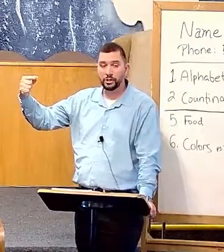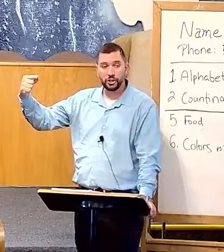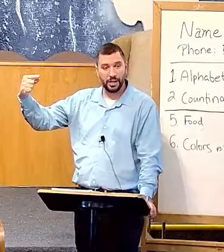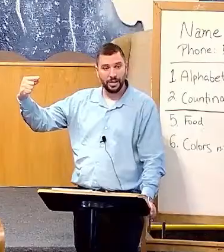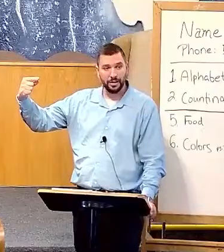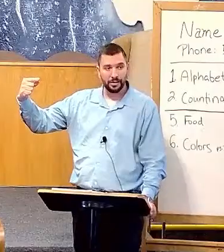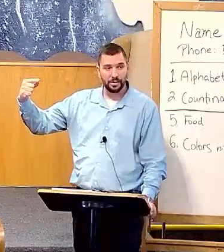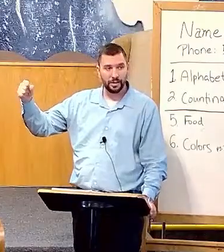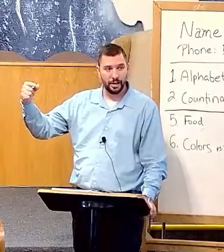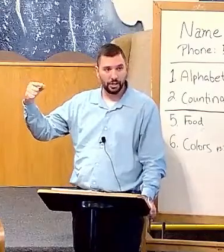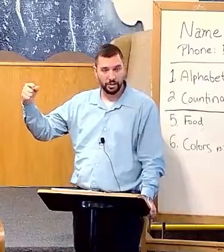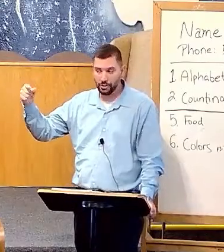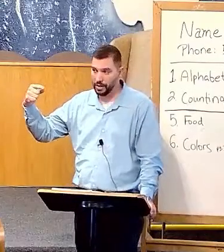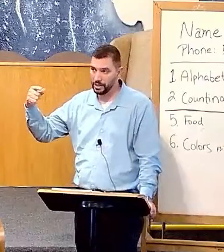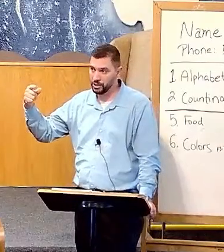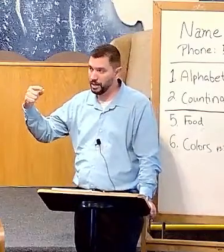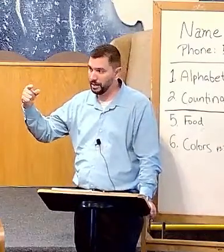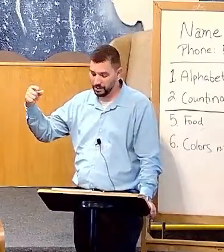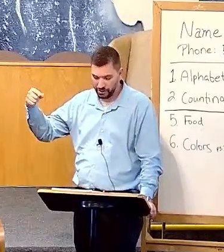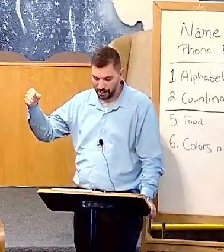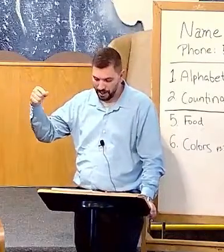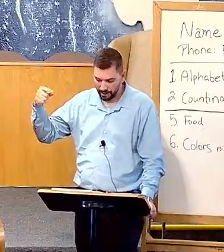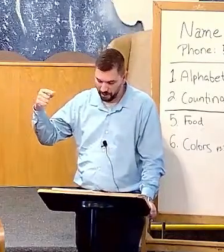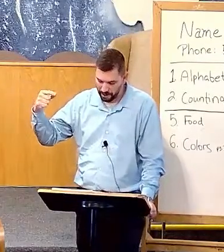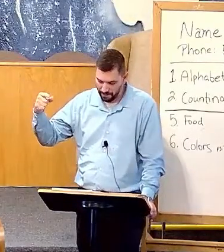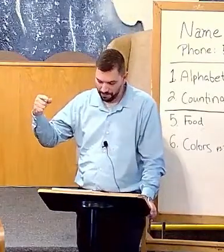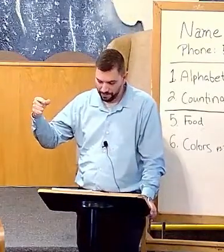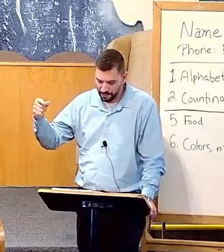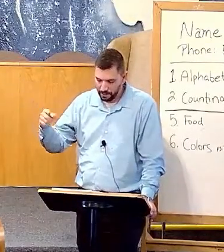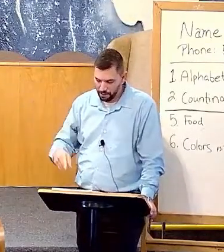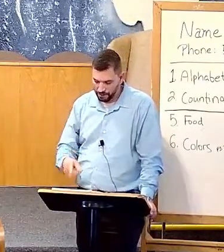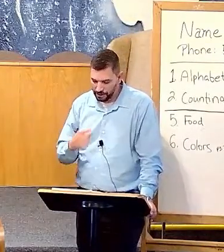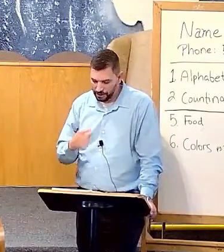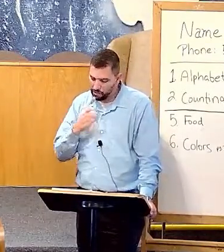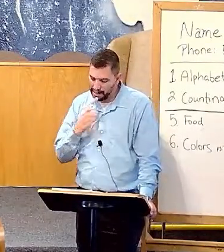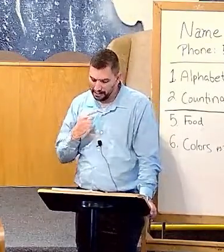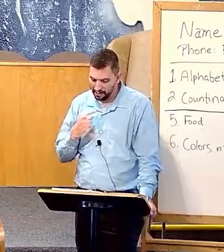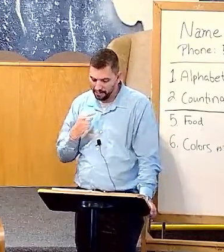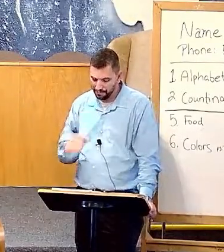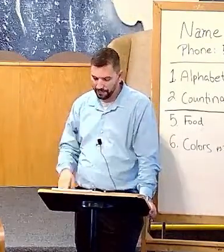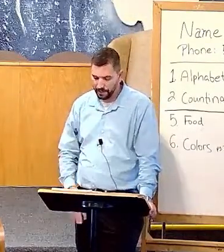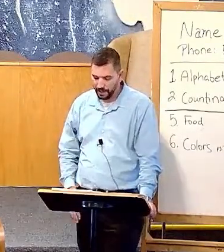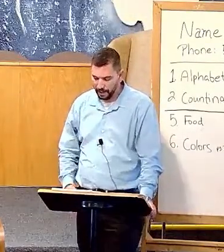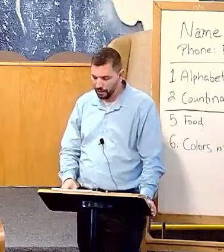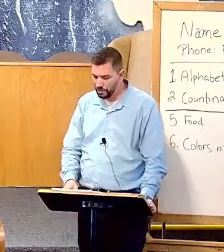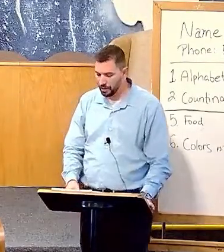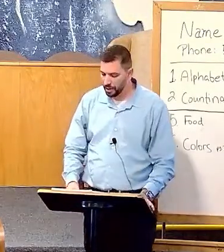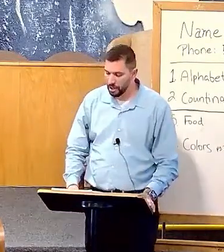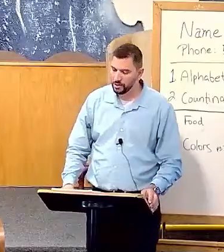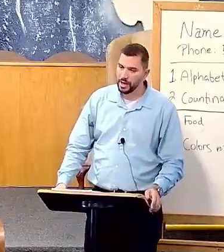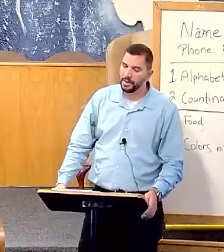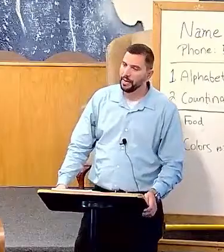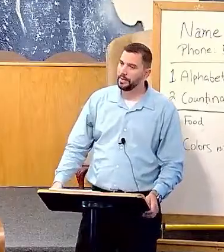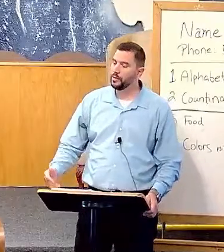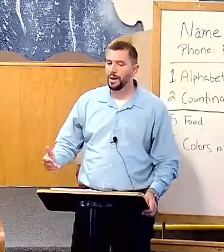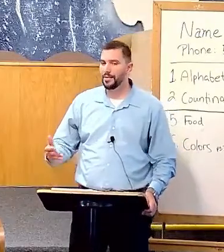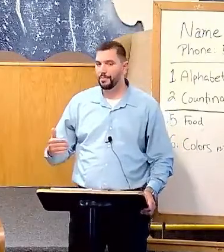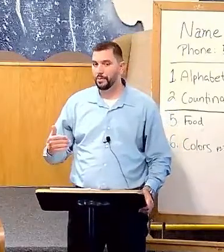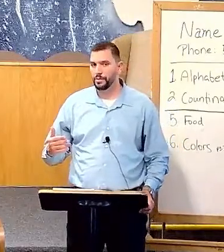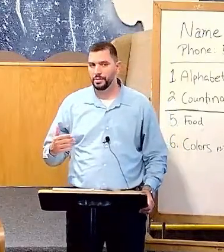G, and you're going to do that. Just shake it out to the side. Green. Says red here. And those are the colors. They do have more